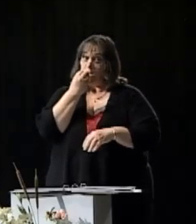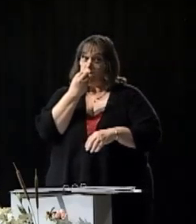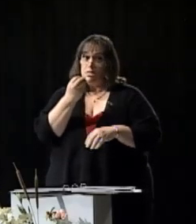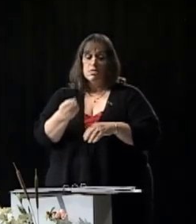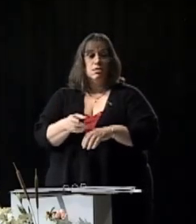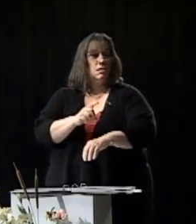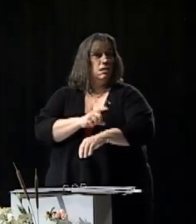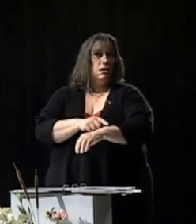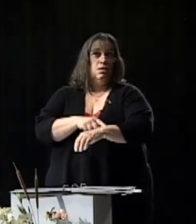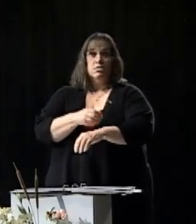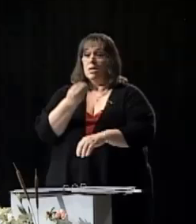eat